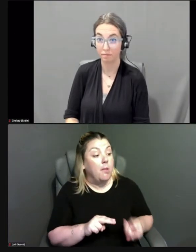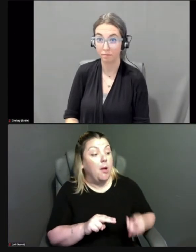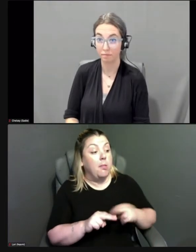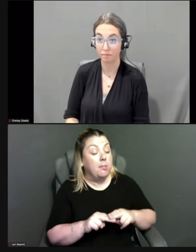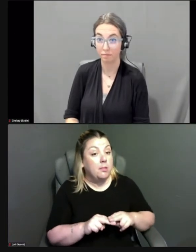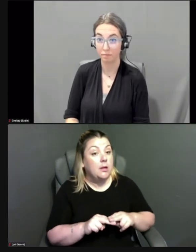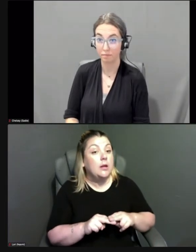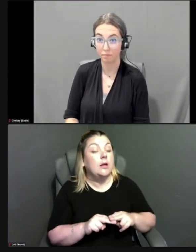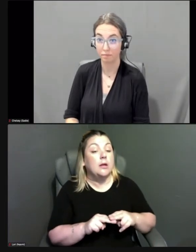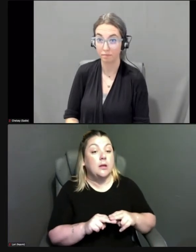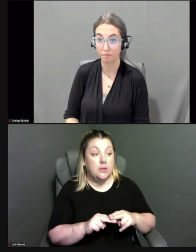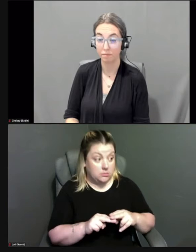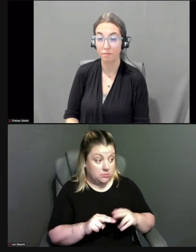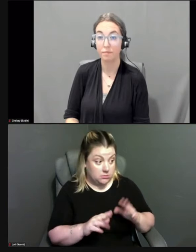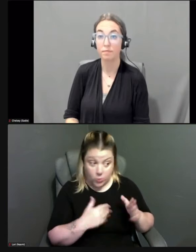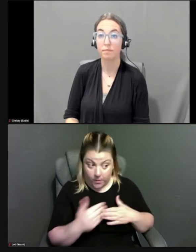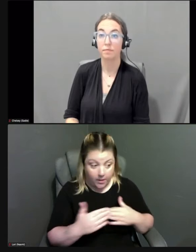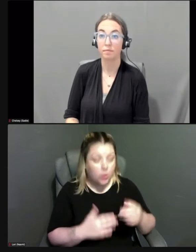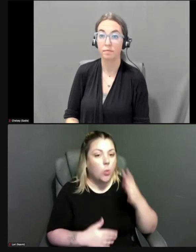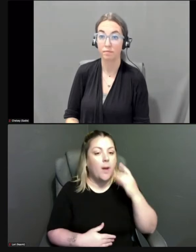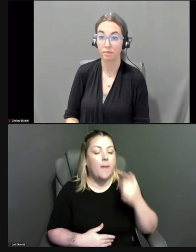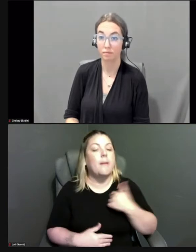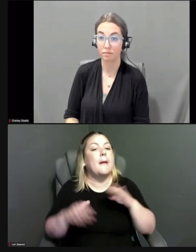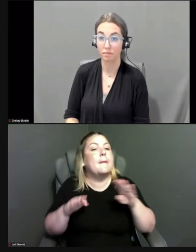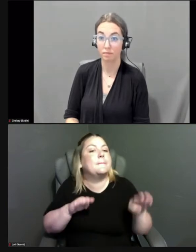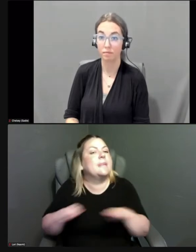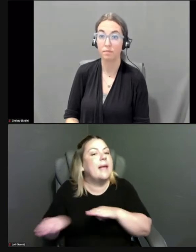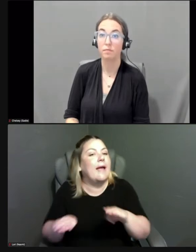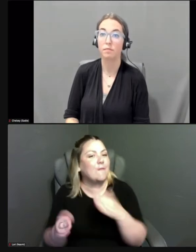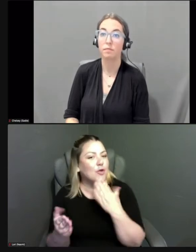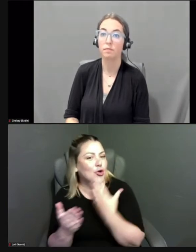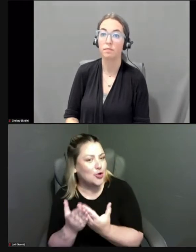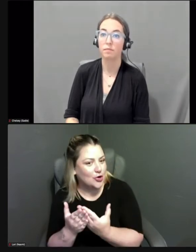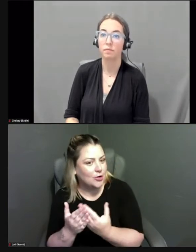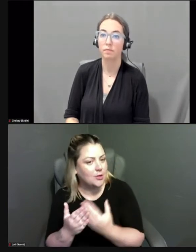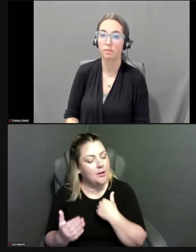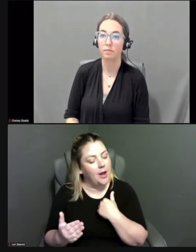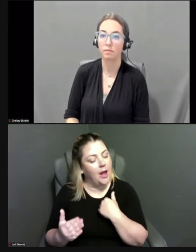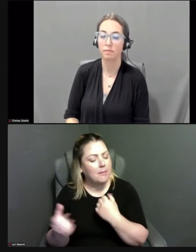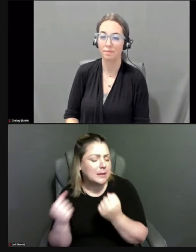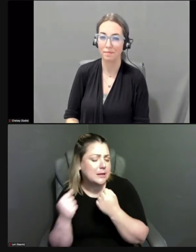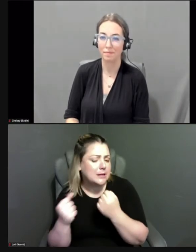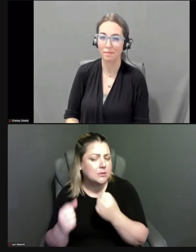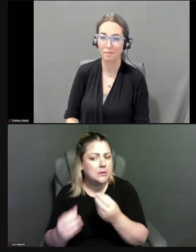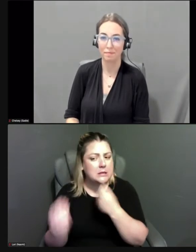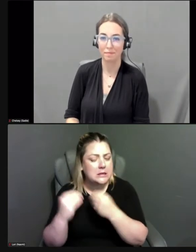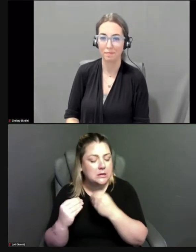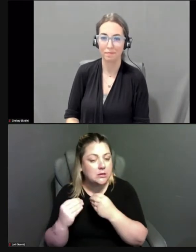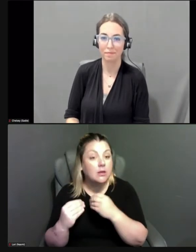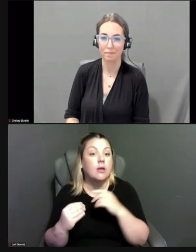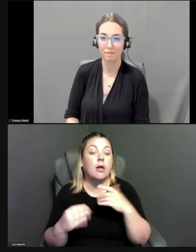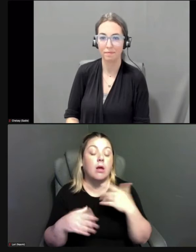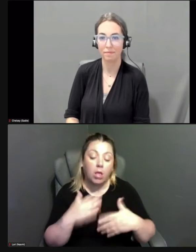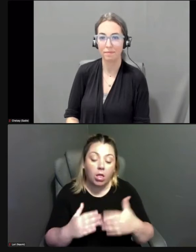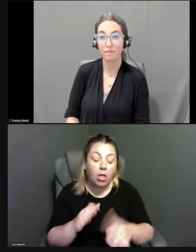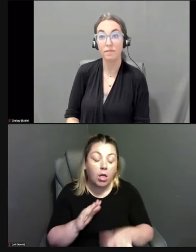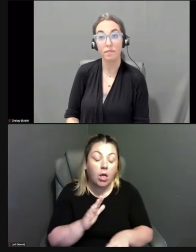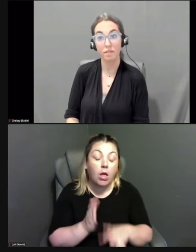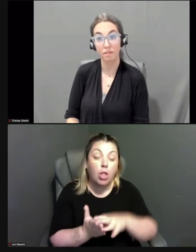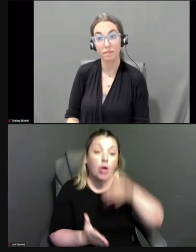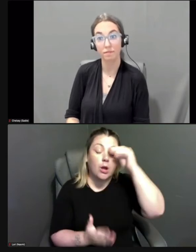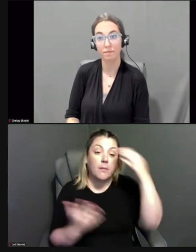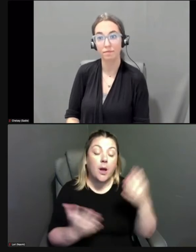these behaviors that were good. And yeah, and then I discovered Pilates and was like,